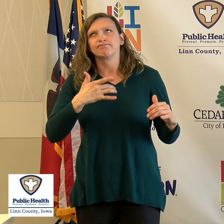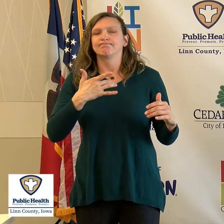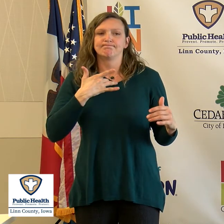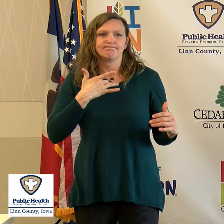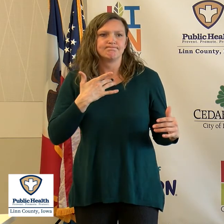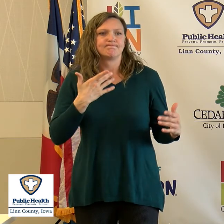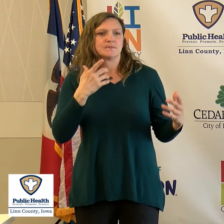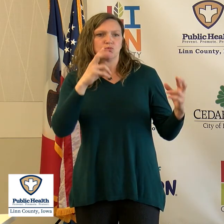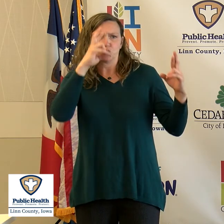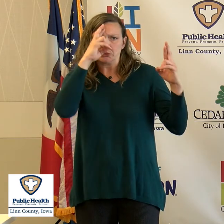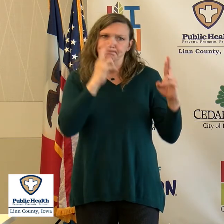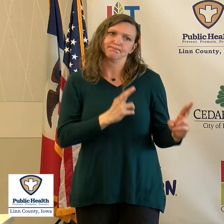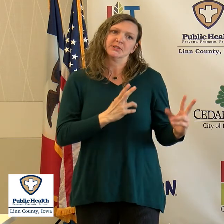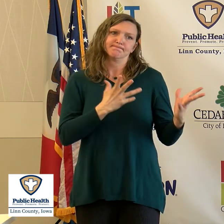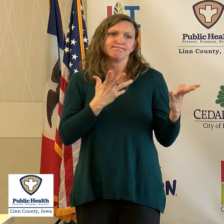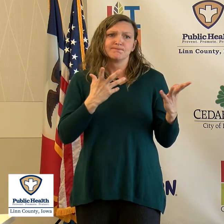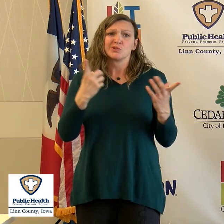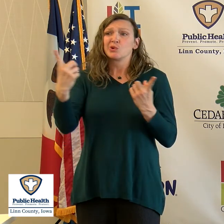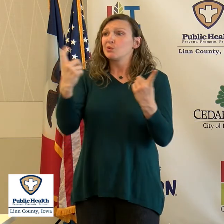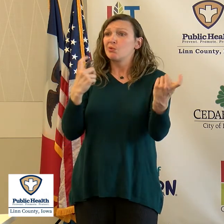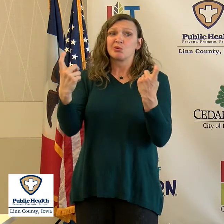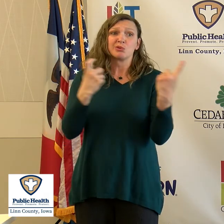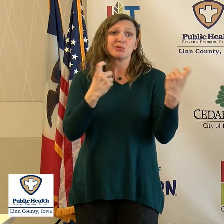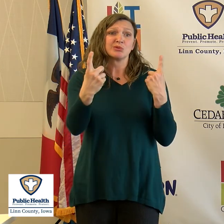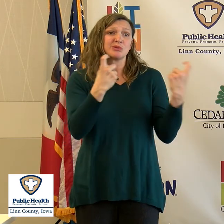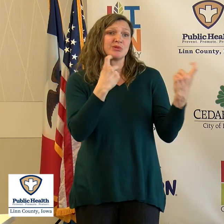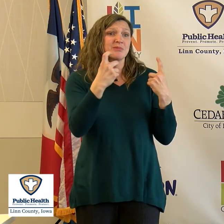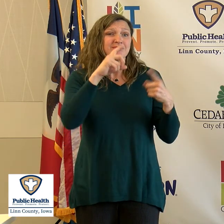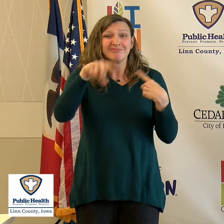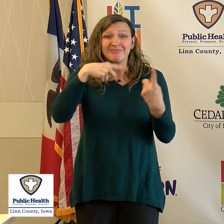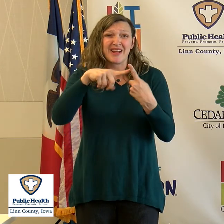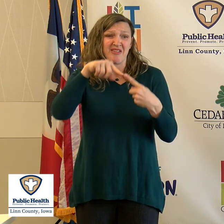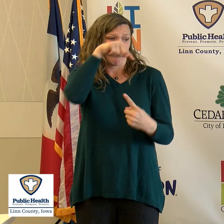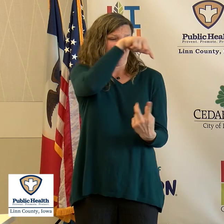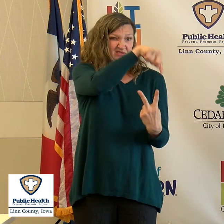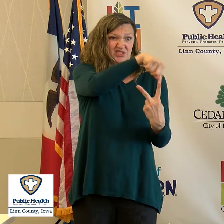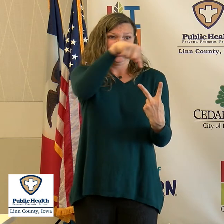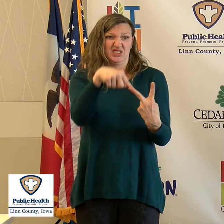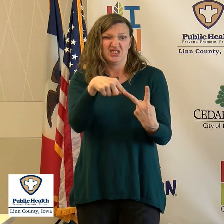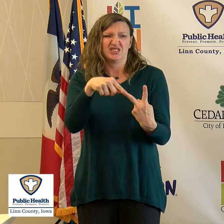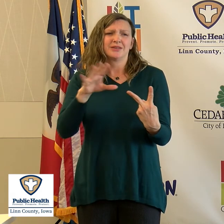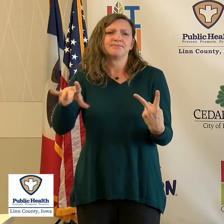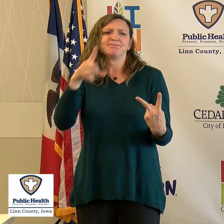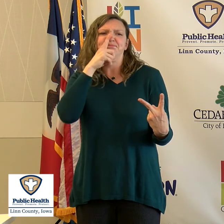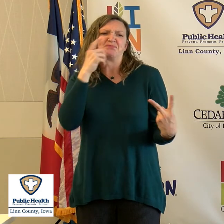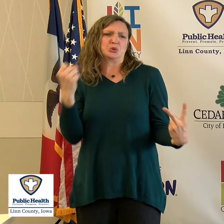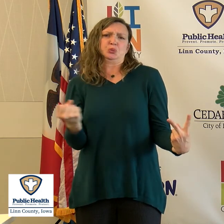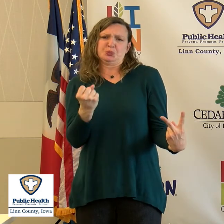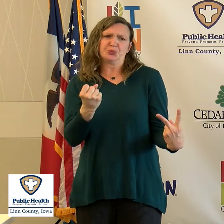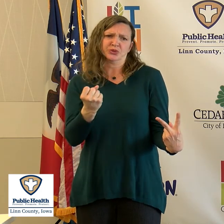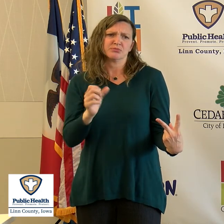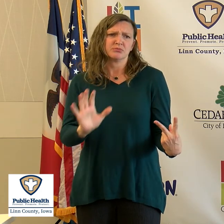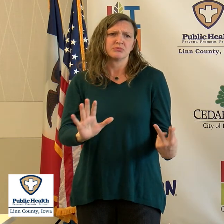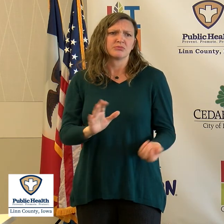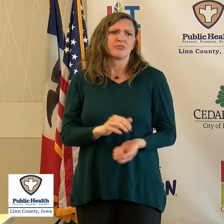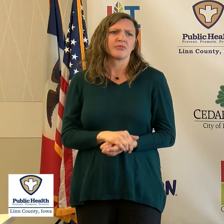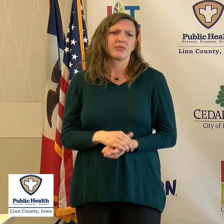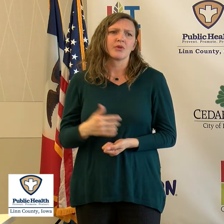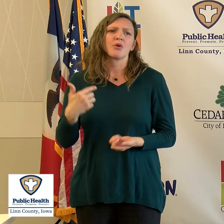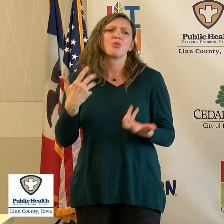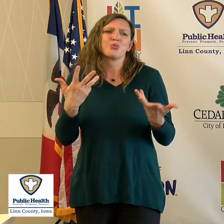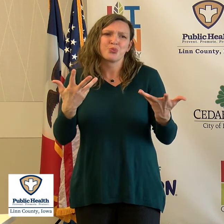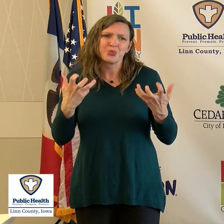questions regarding the long-term care facility outbreaks until our scheduled press conferences. We want our long-term